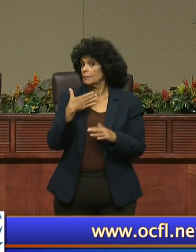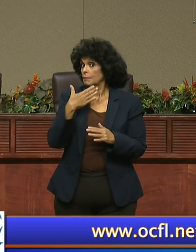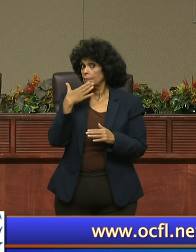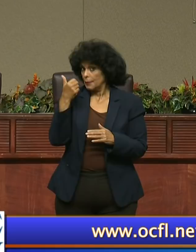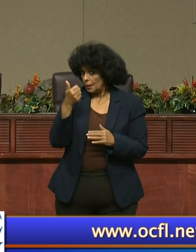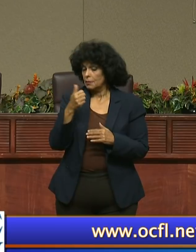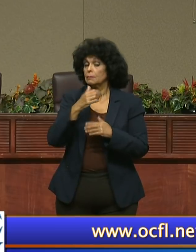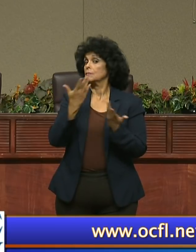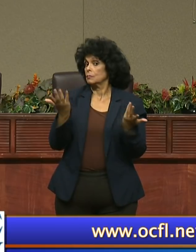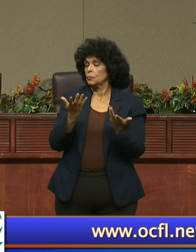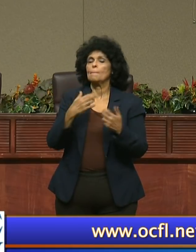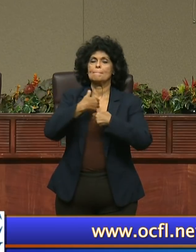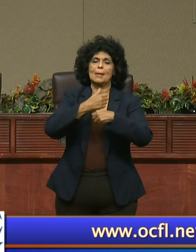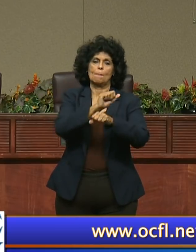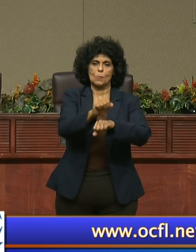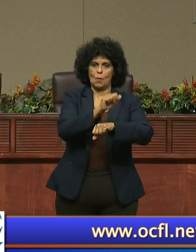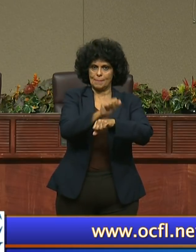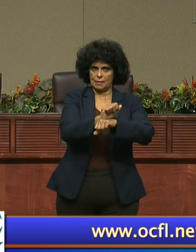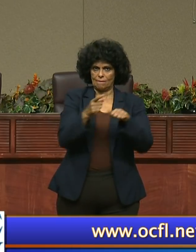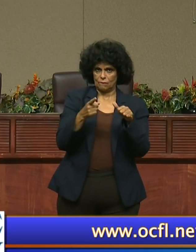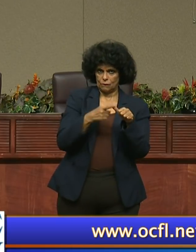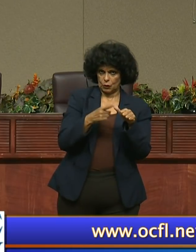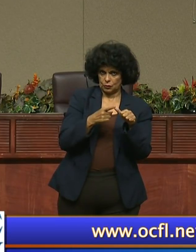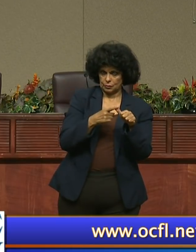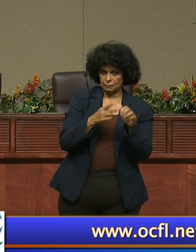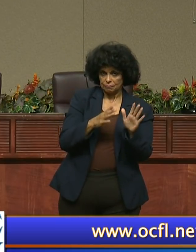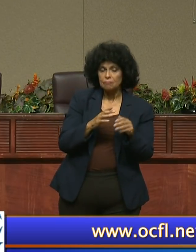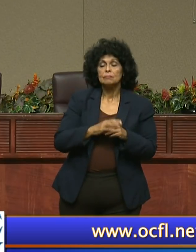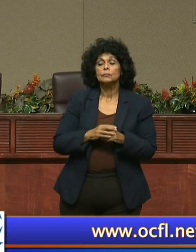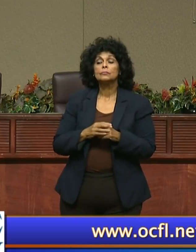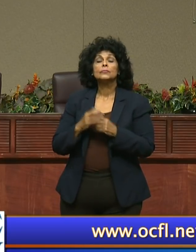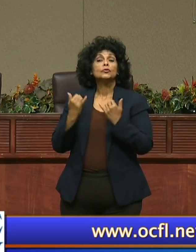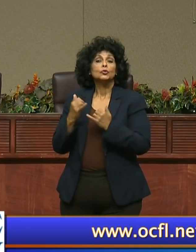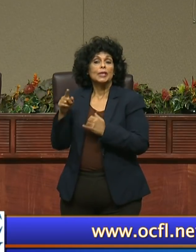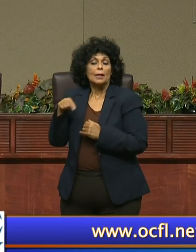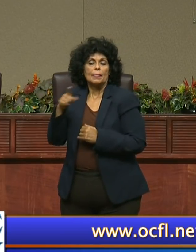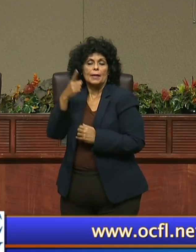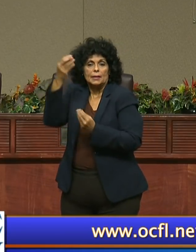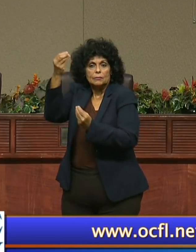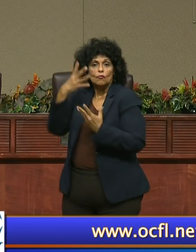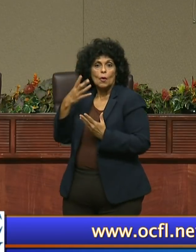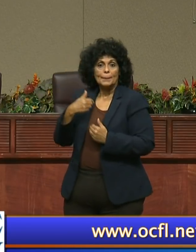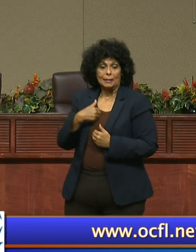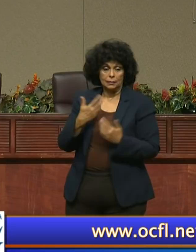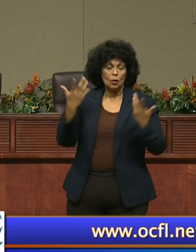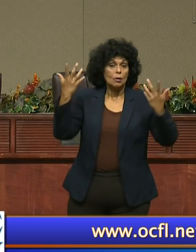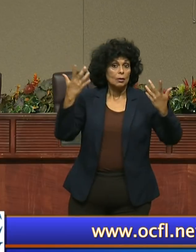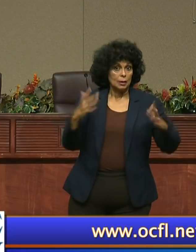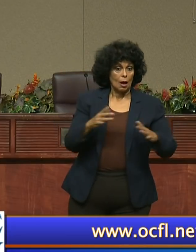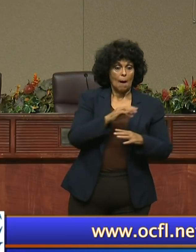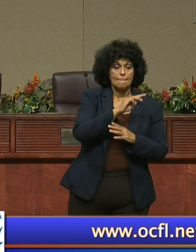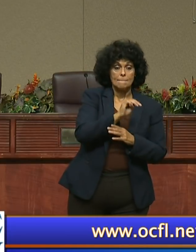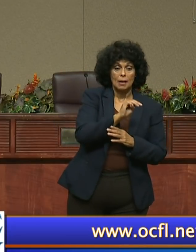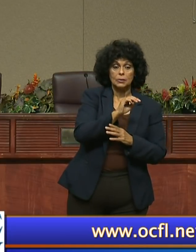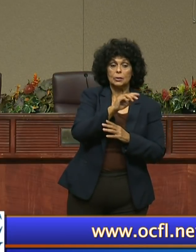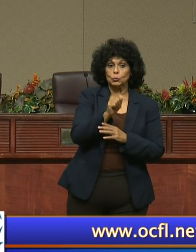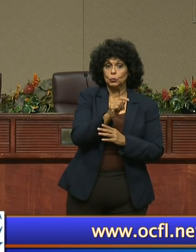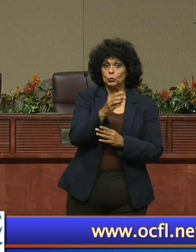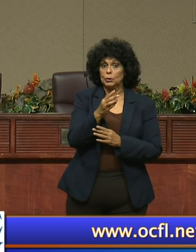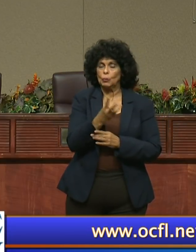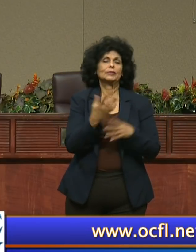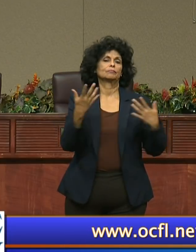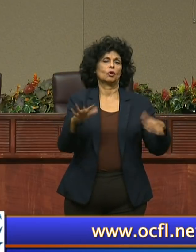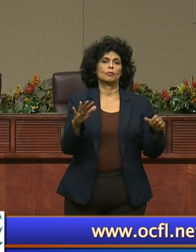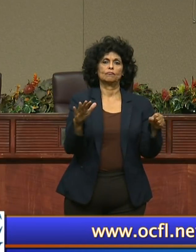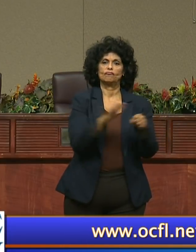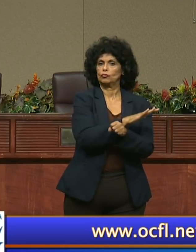make an appointment in advance, and what they have shared with me today is that we are booked through Wednesday. So look to the latter part of the